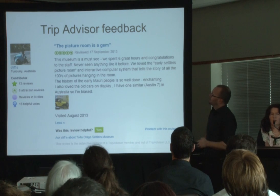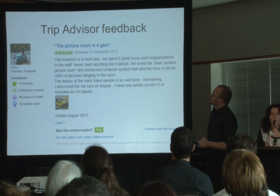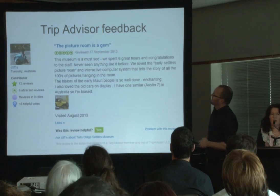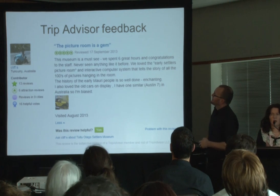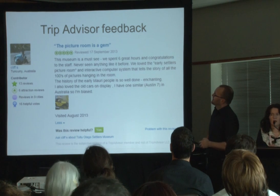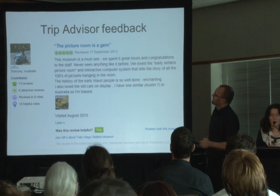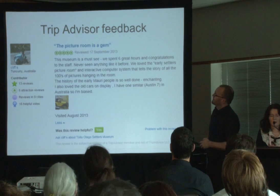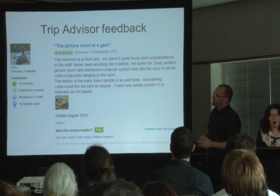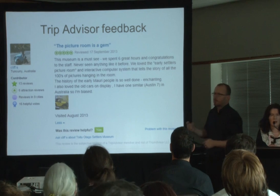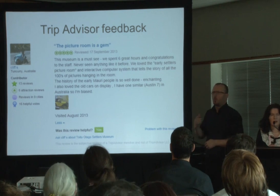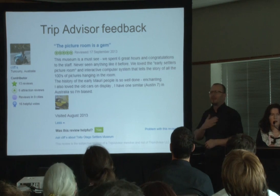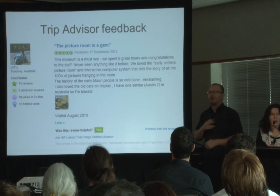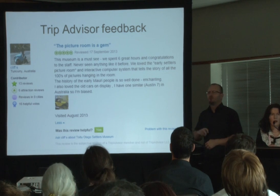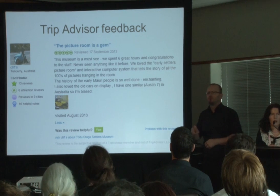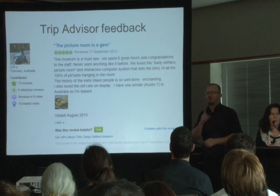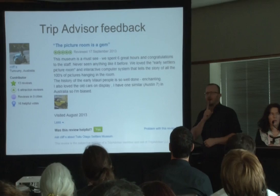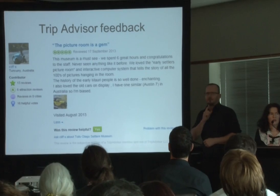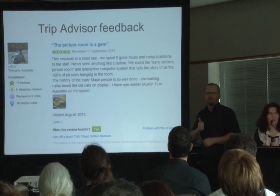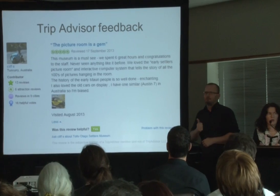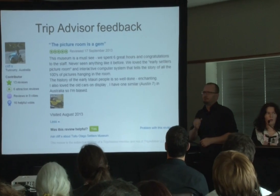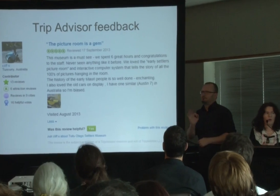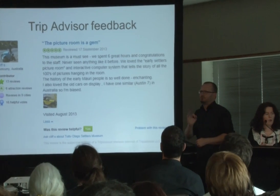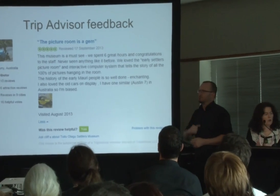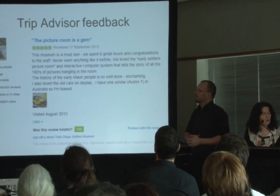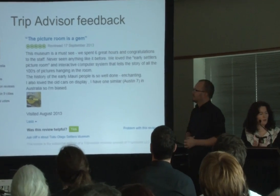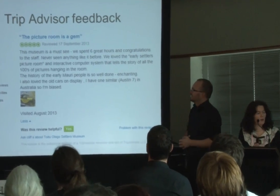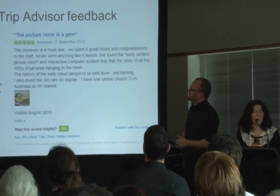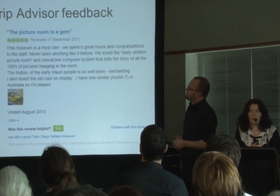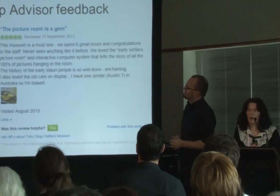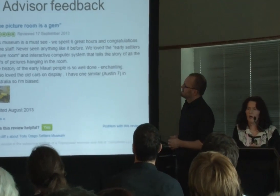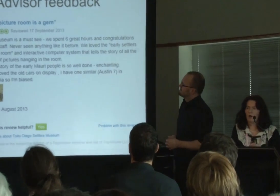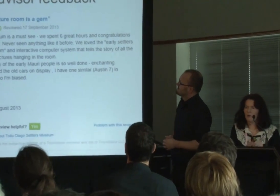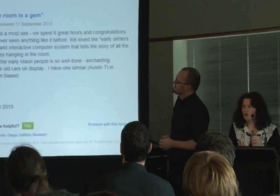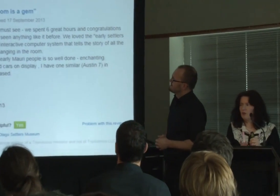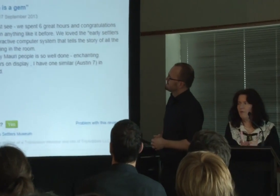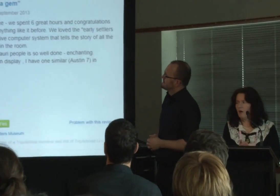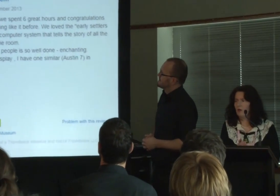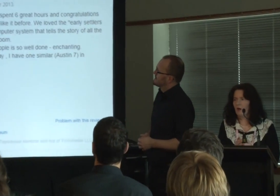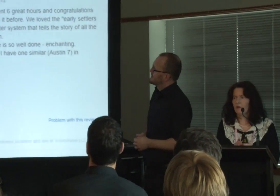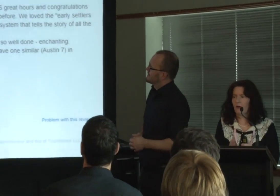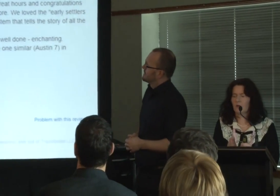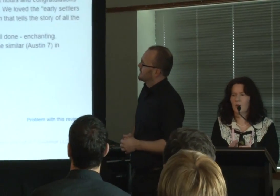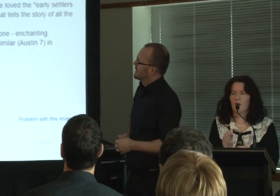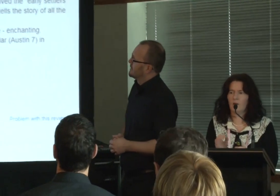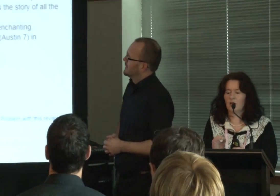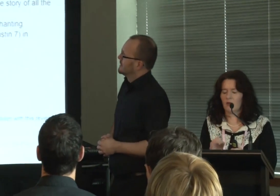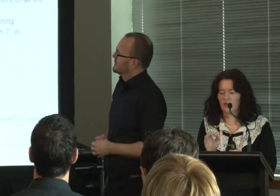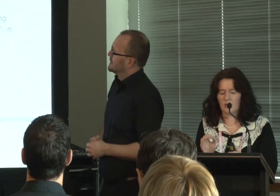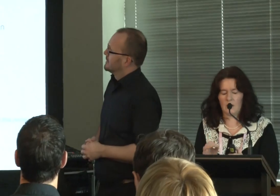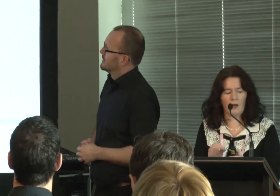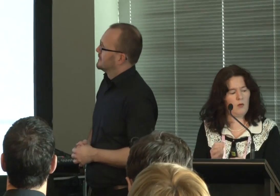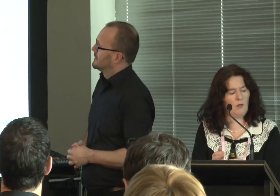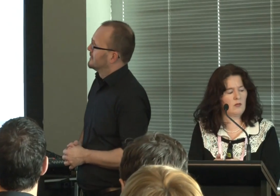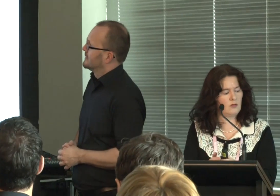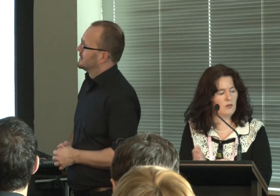TripAdvisor is so good. And some of it, again, doesn't matter what sort of talk I'm doing, I go back to TripAdvisor and I can find somebody commenting on